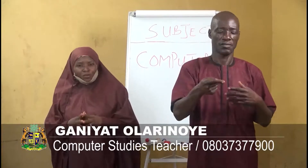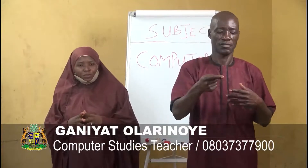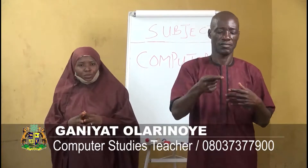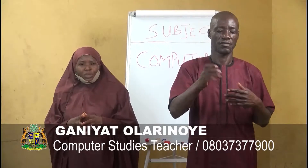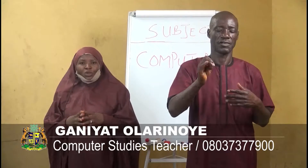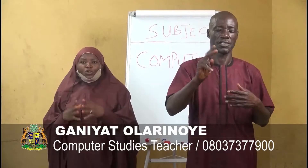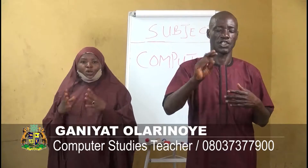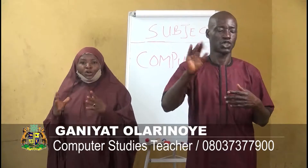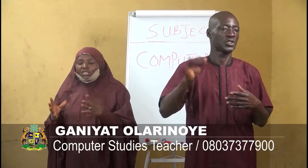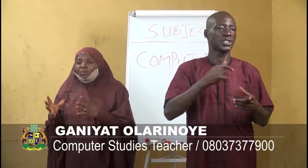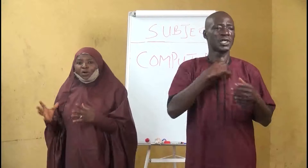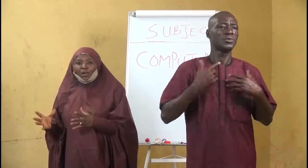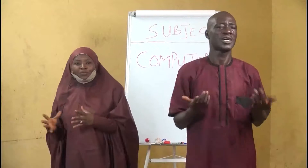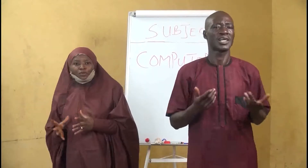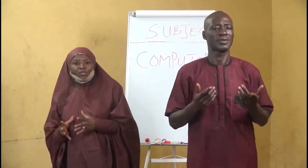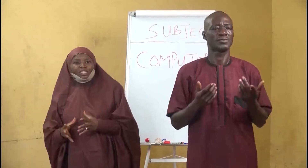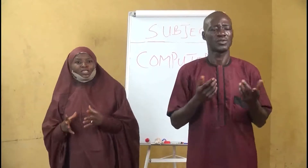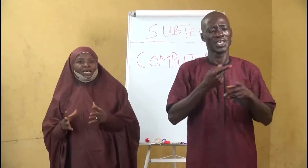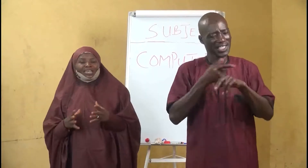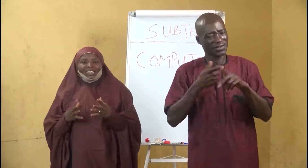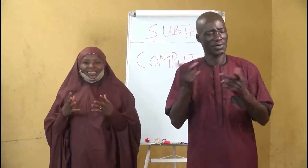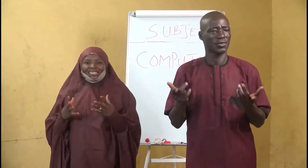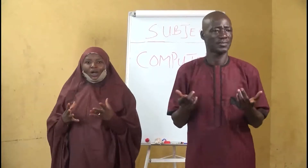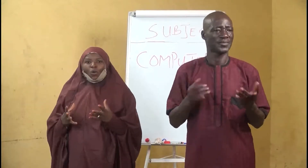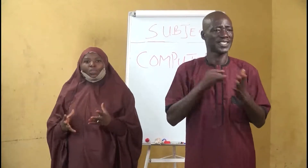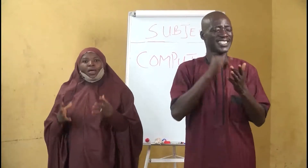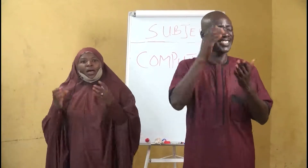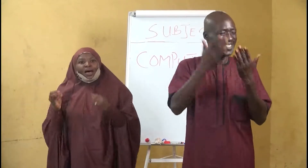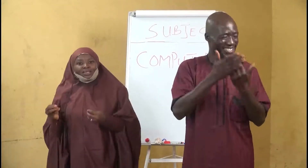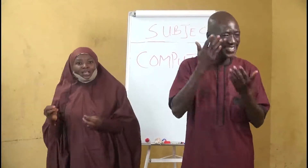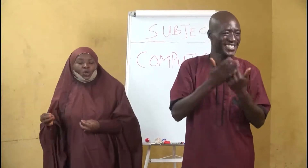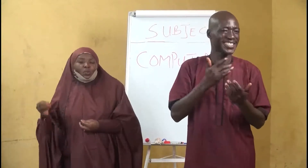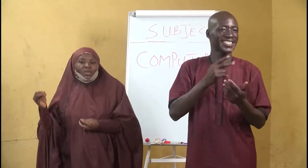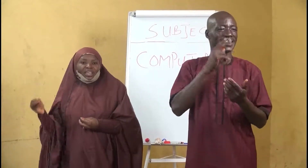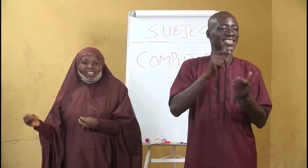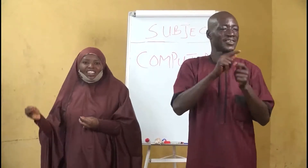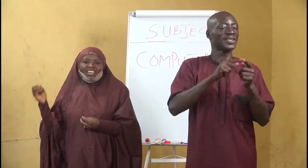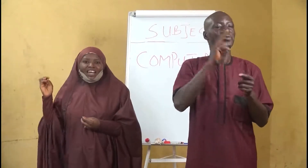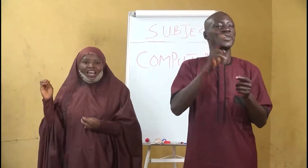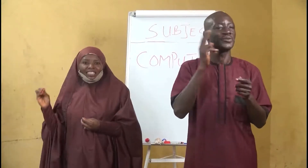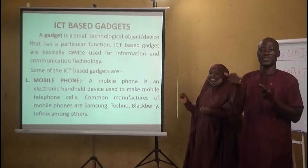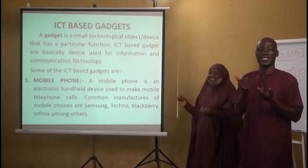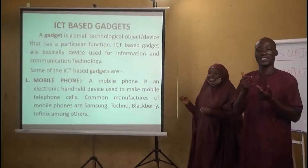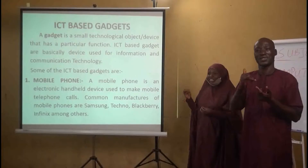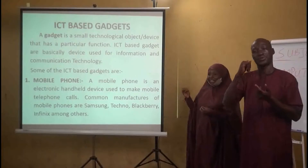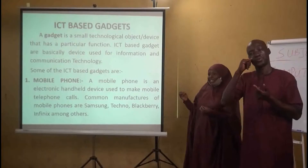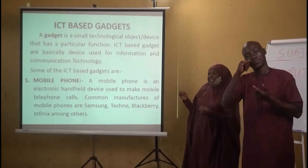phone. Because the mobile phone is an easier asset or easier ICT gadget